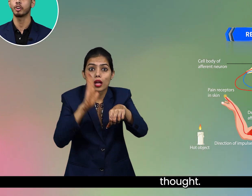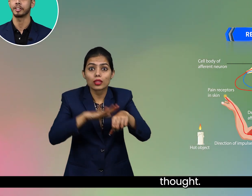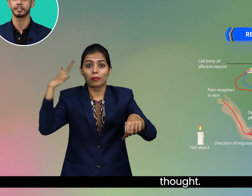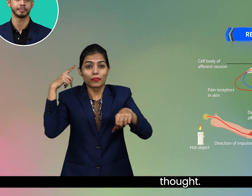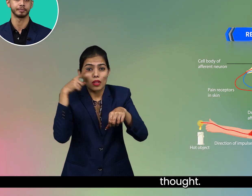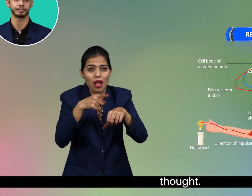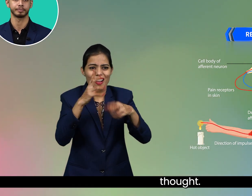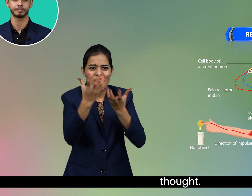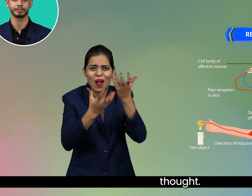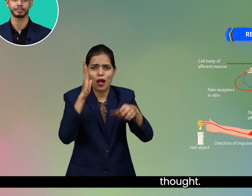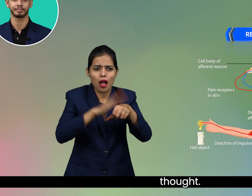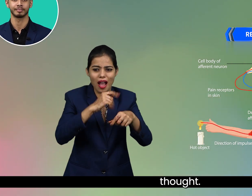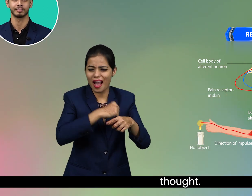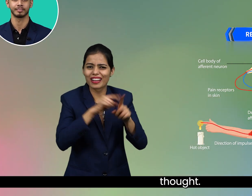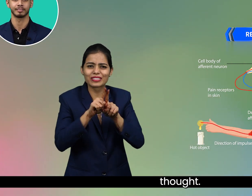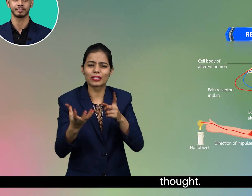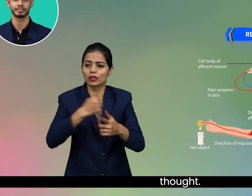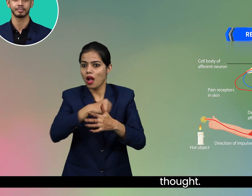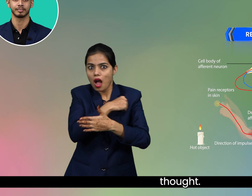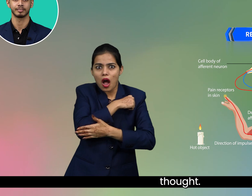conscious thought.